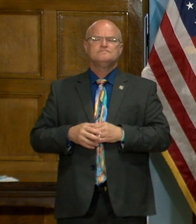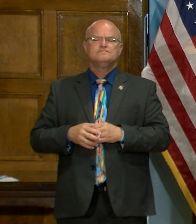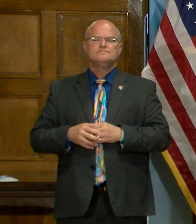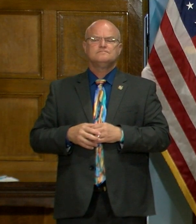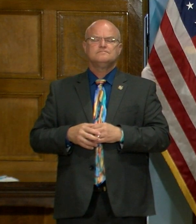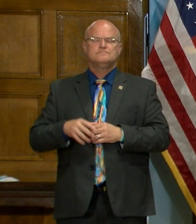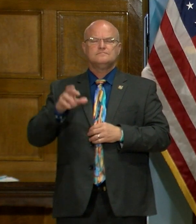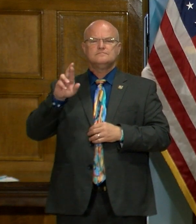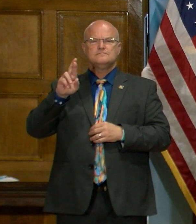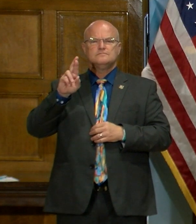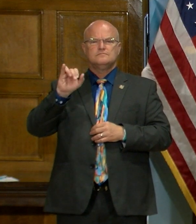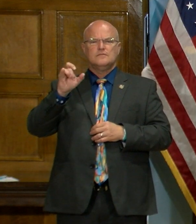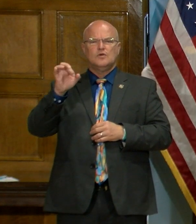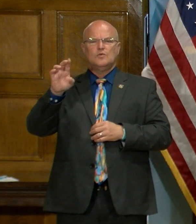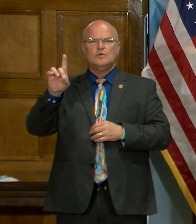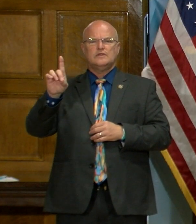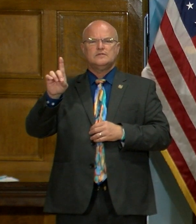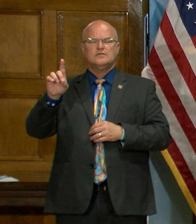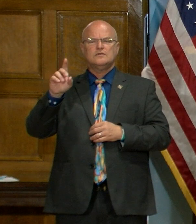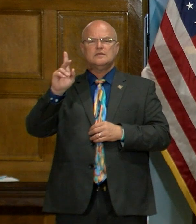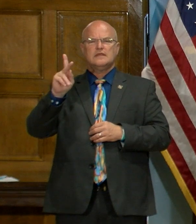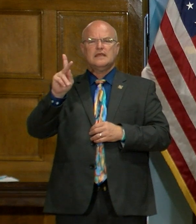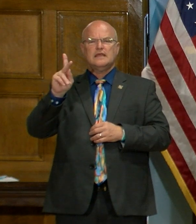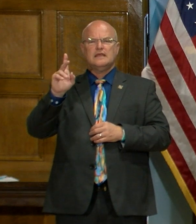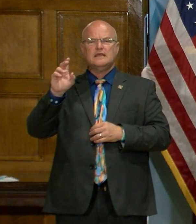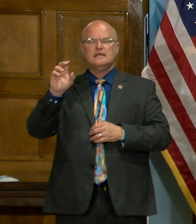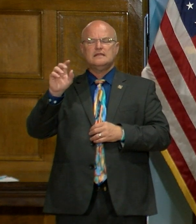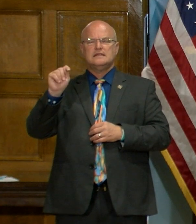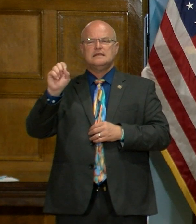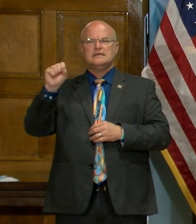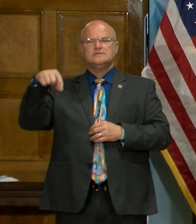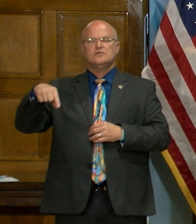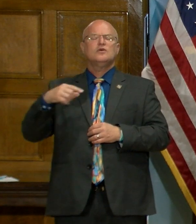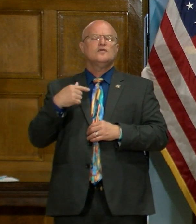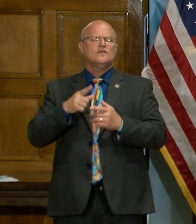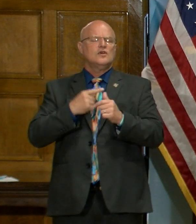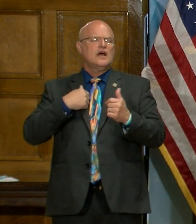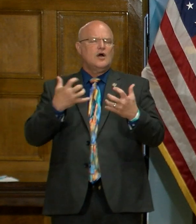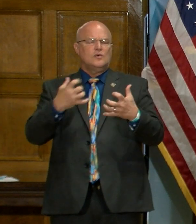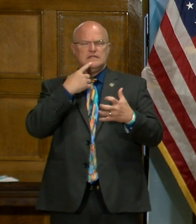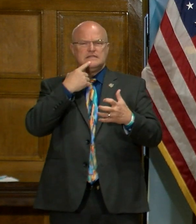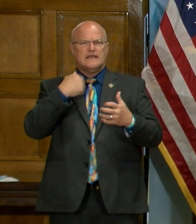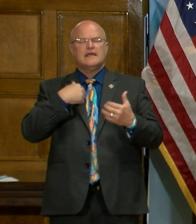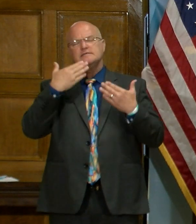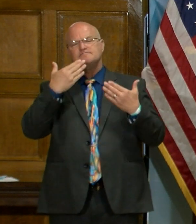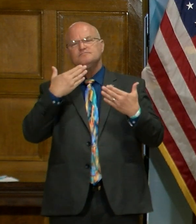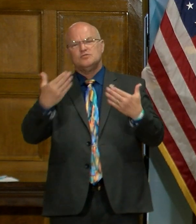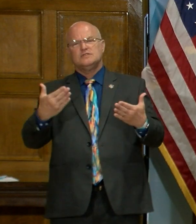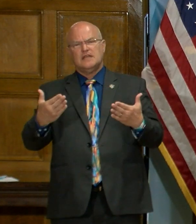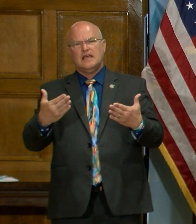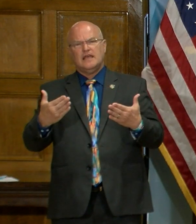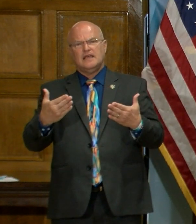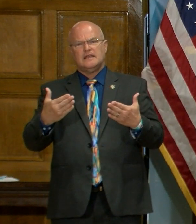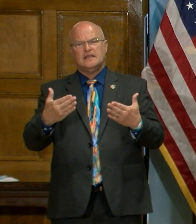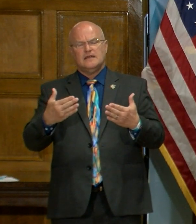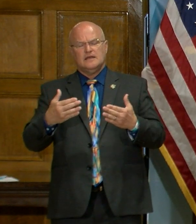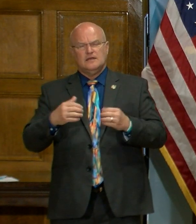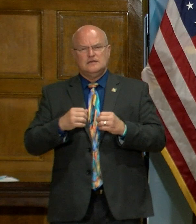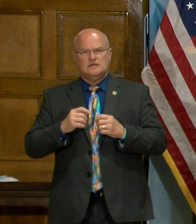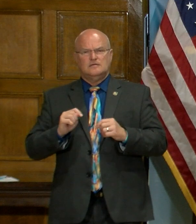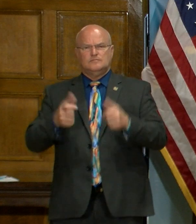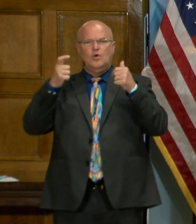Yeah, this is Richard Tiffany with KPSQ. First of all, I'd like to say that I appreciate you being prompt